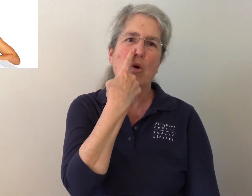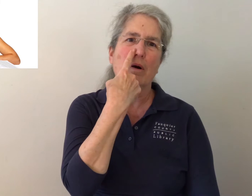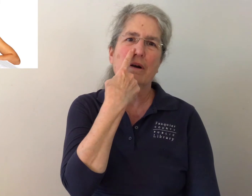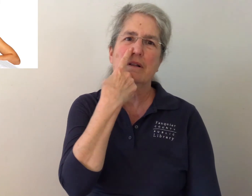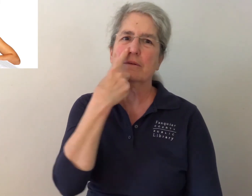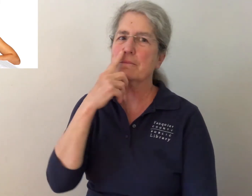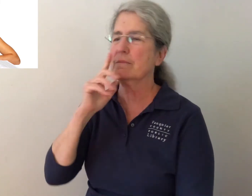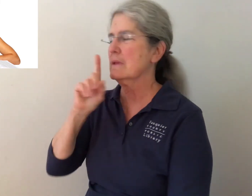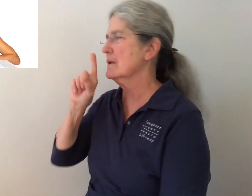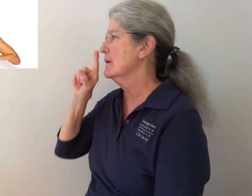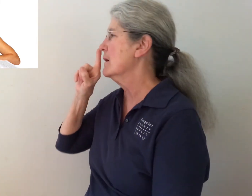bored.